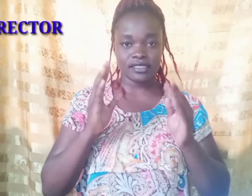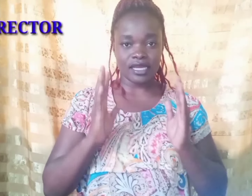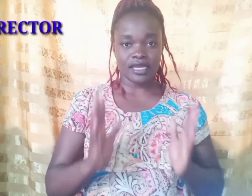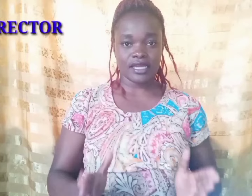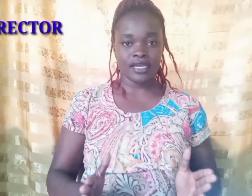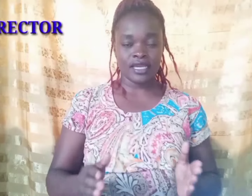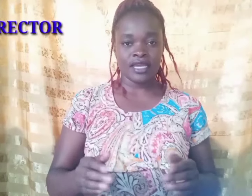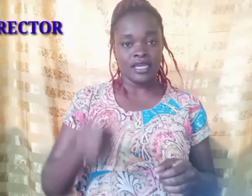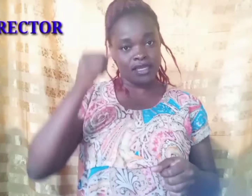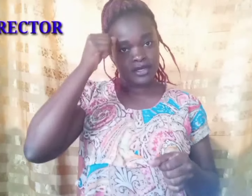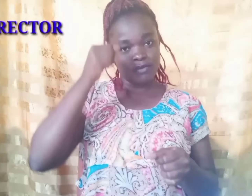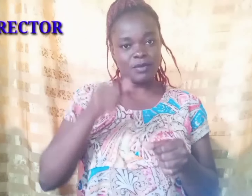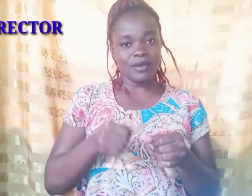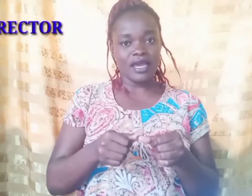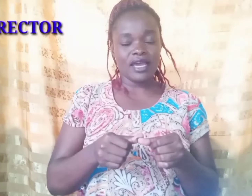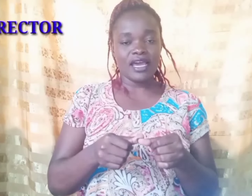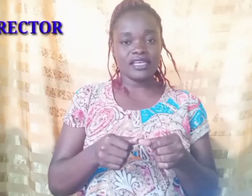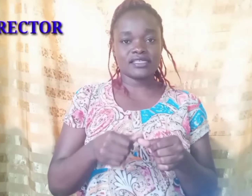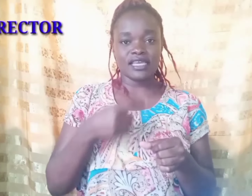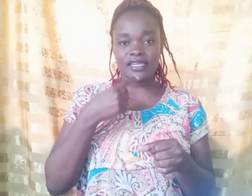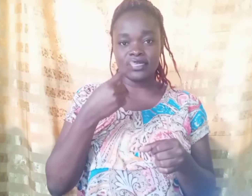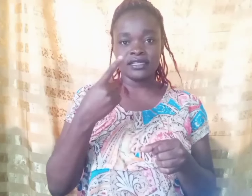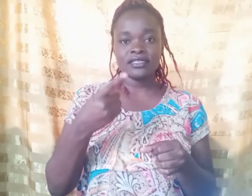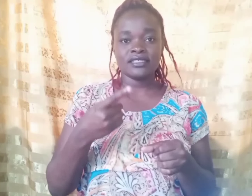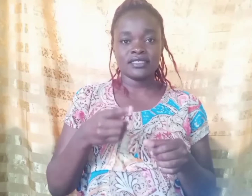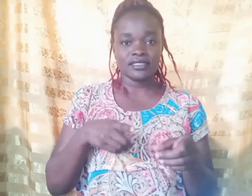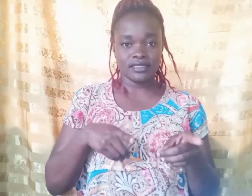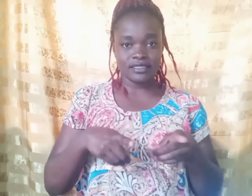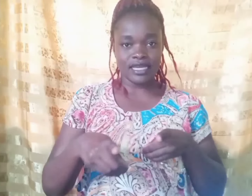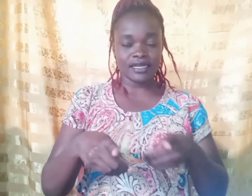Director. Remember, I said